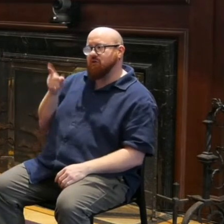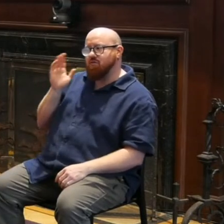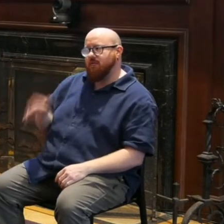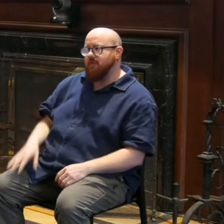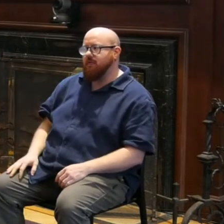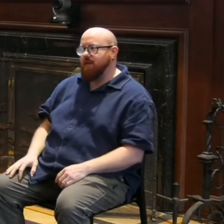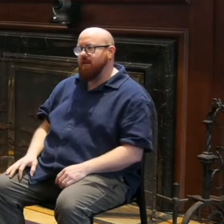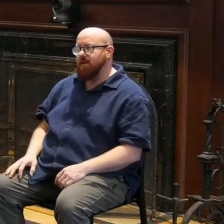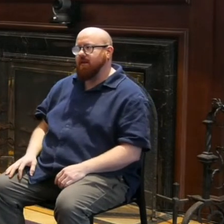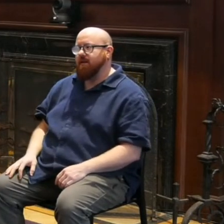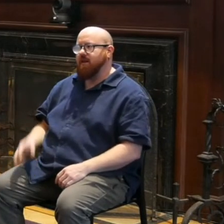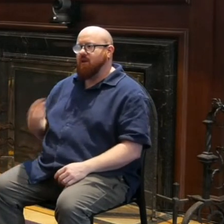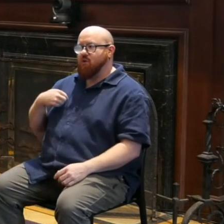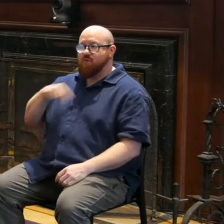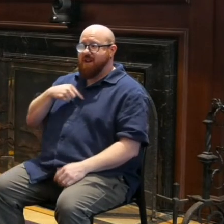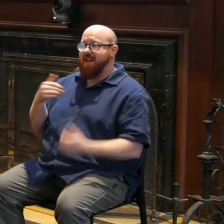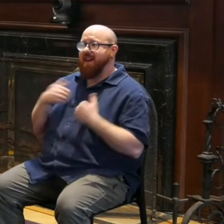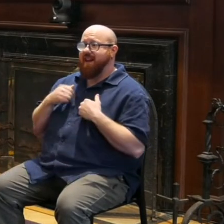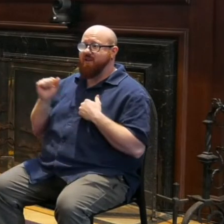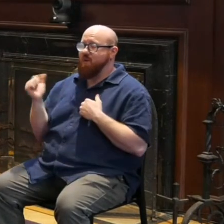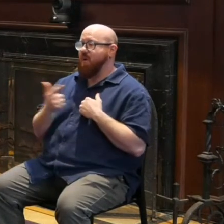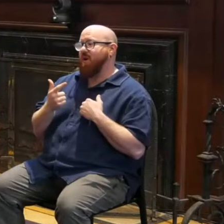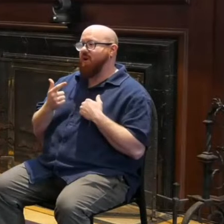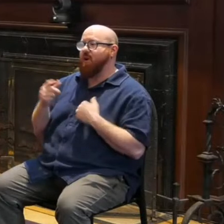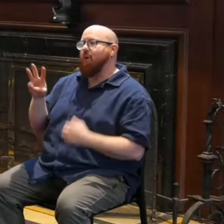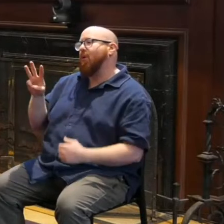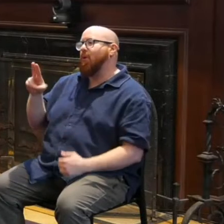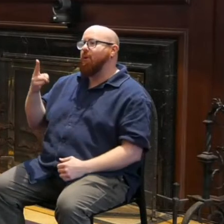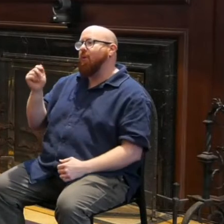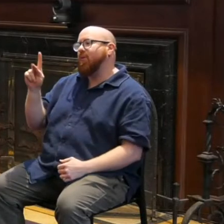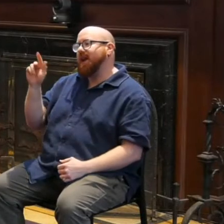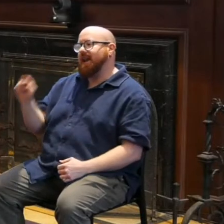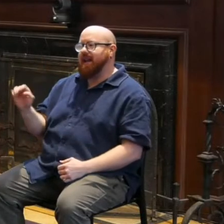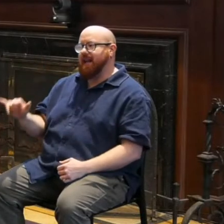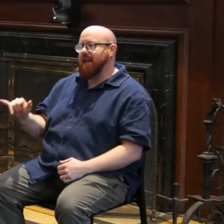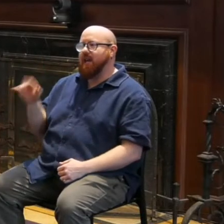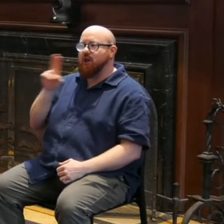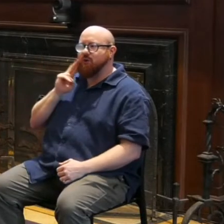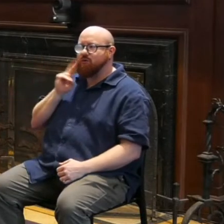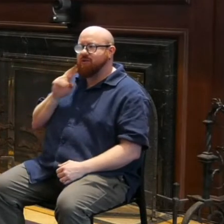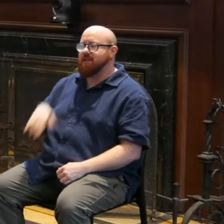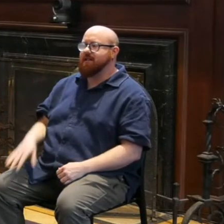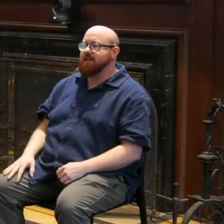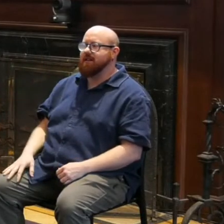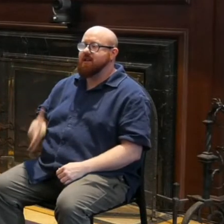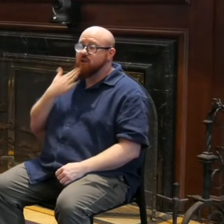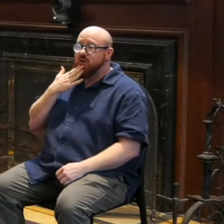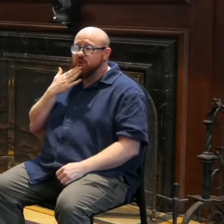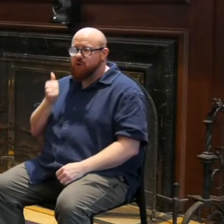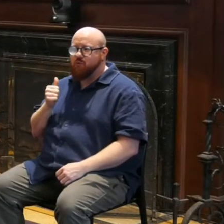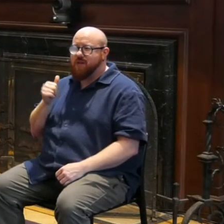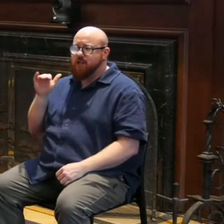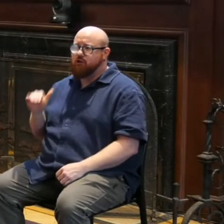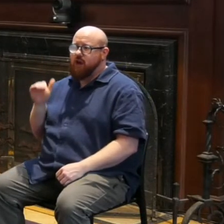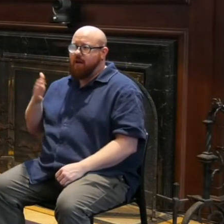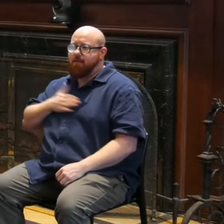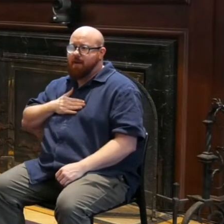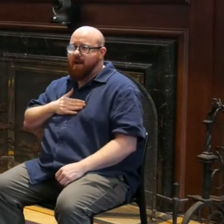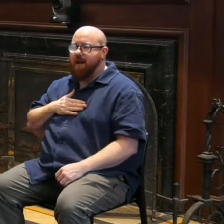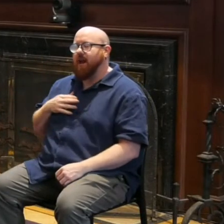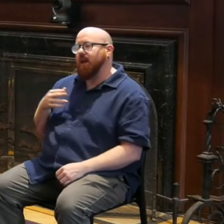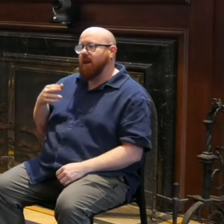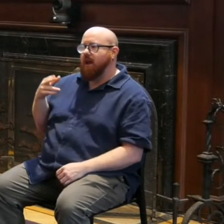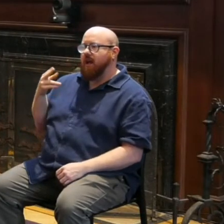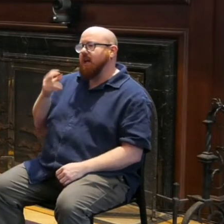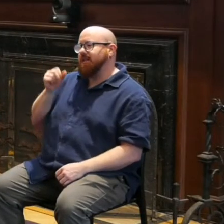All, Whitney Houston. Sweet Child of Mine, Guns N' Roses. Nobody's Supposed to Be